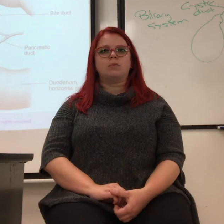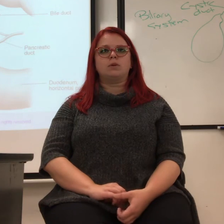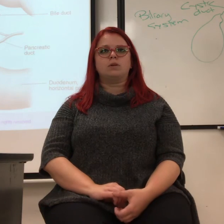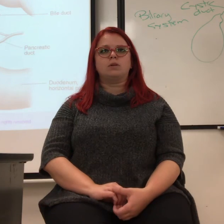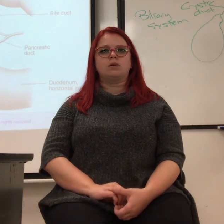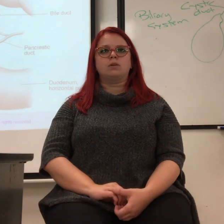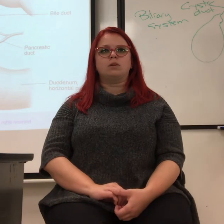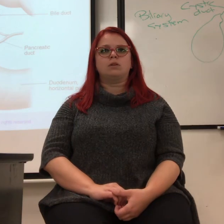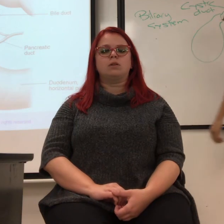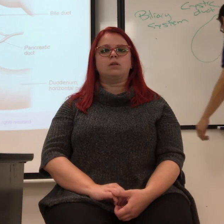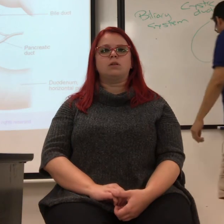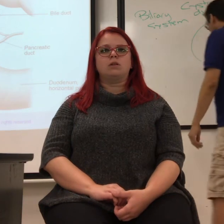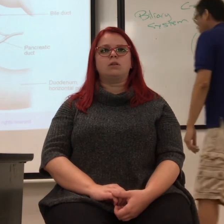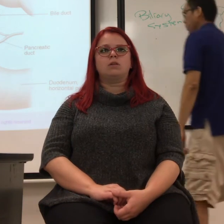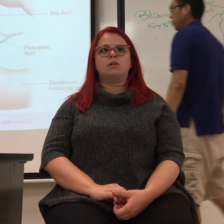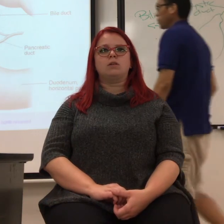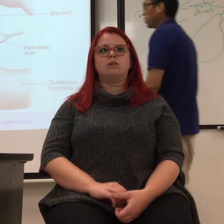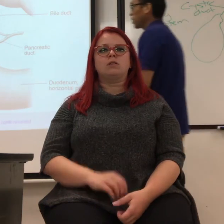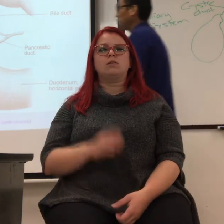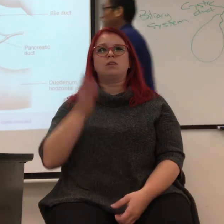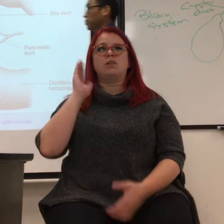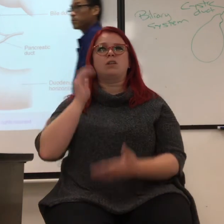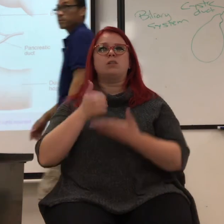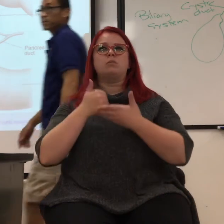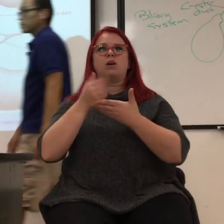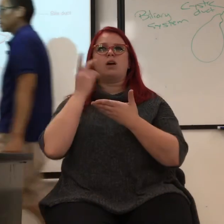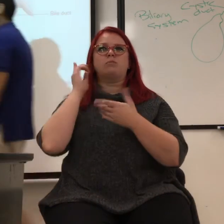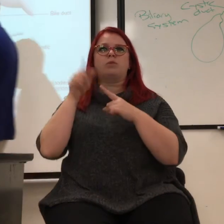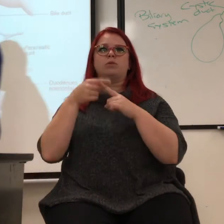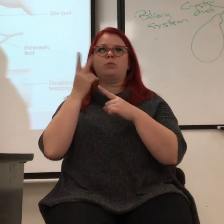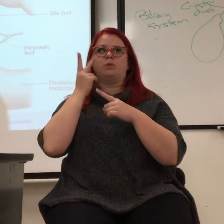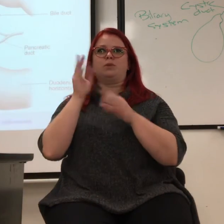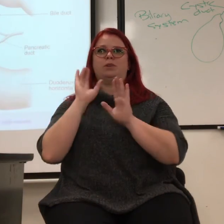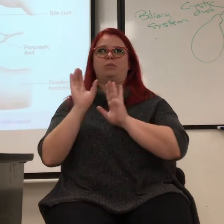That's what you gotta know. That'll help you when you look at pictures.